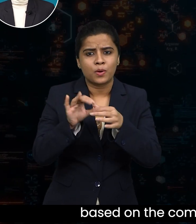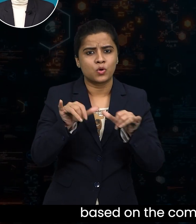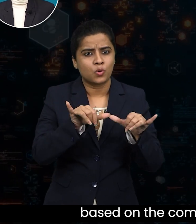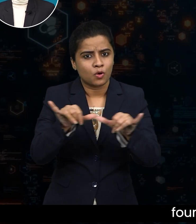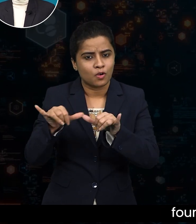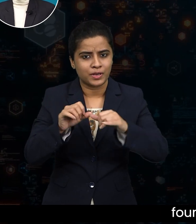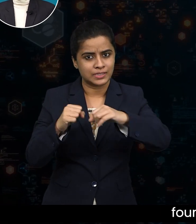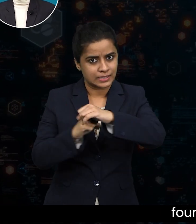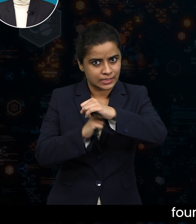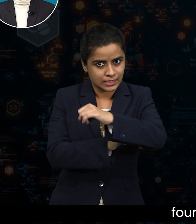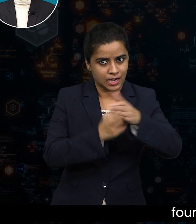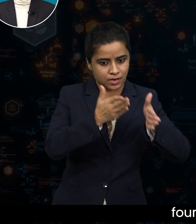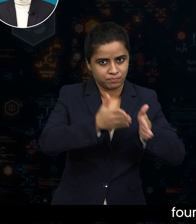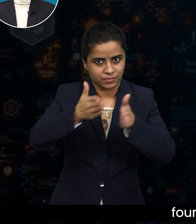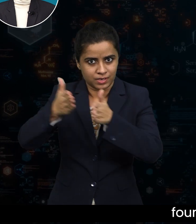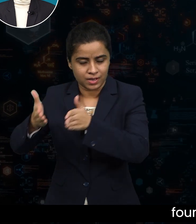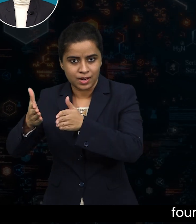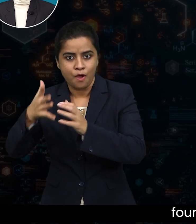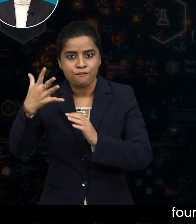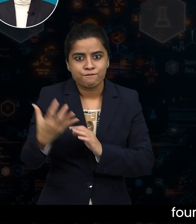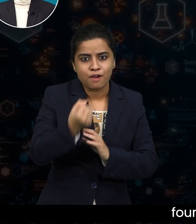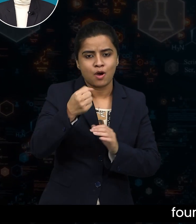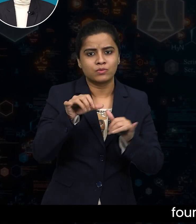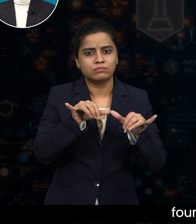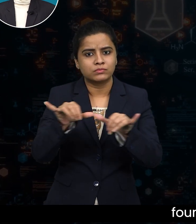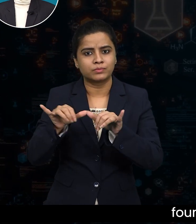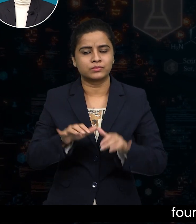arrangements found among them.